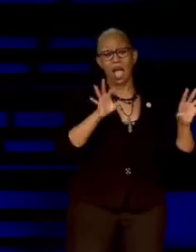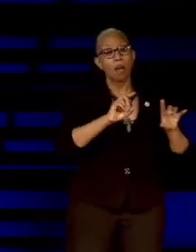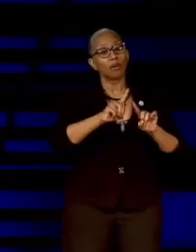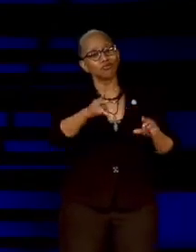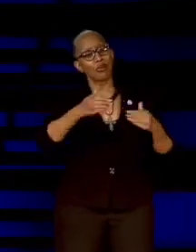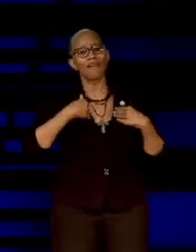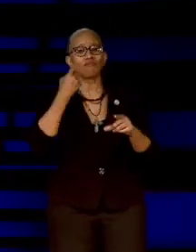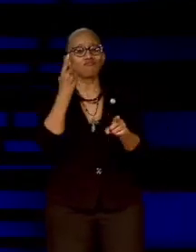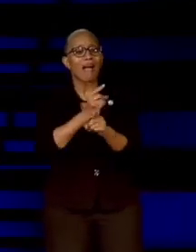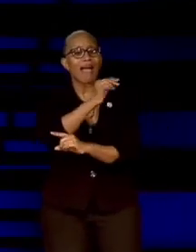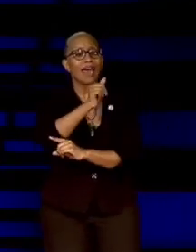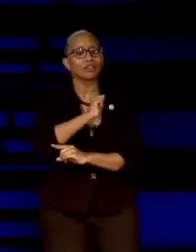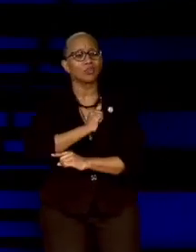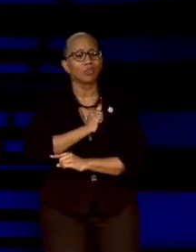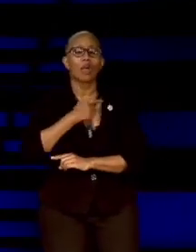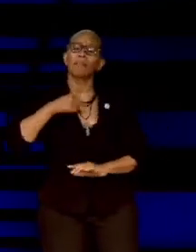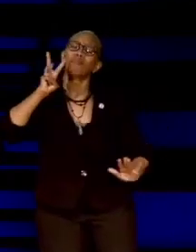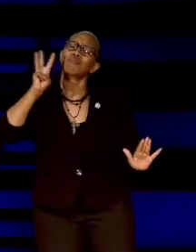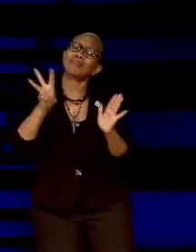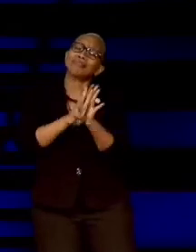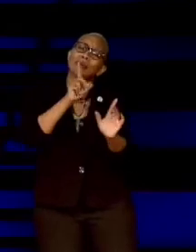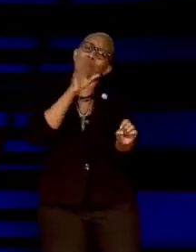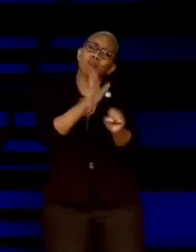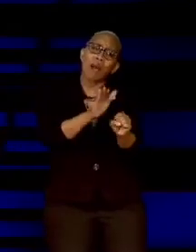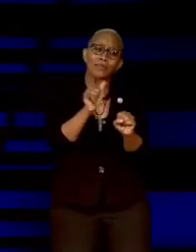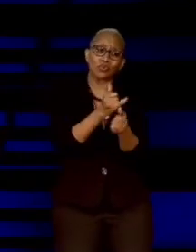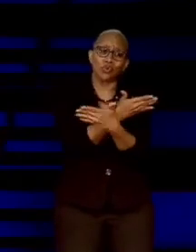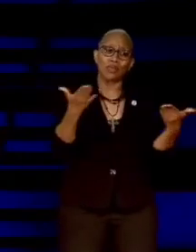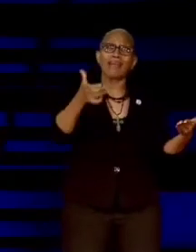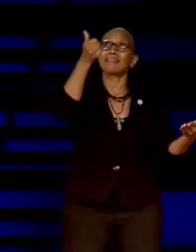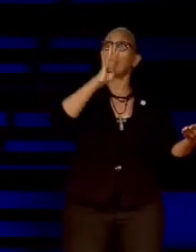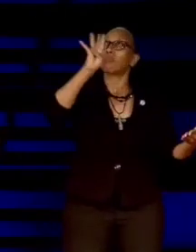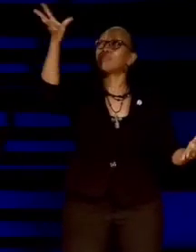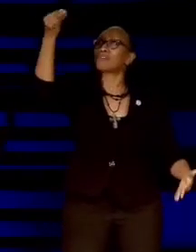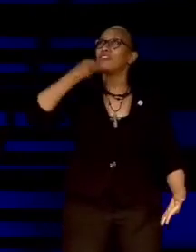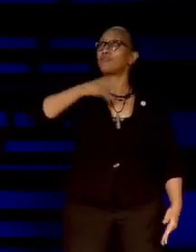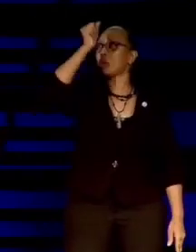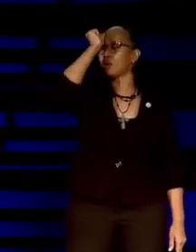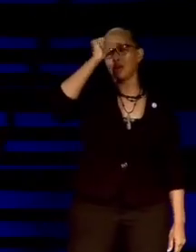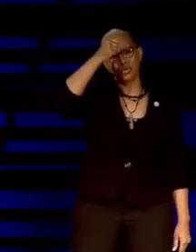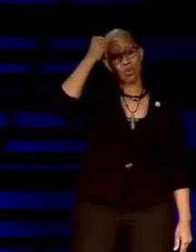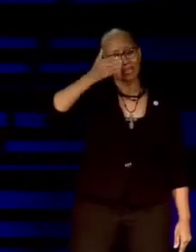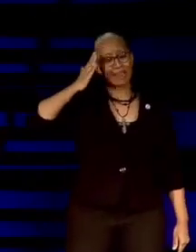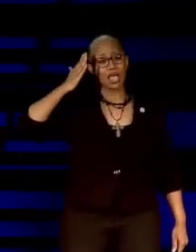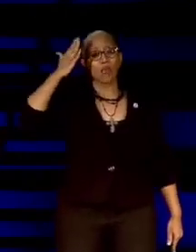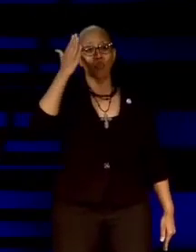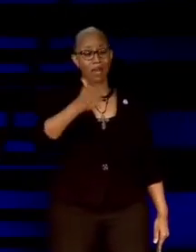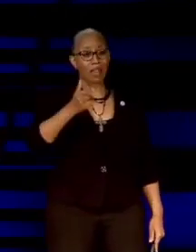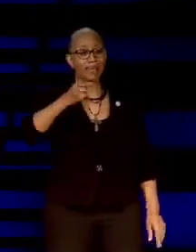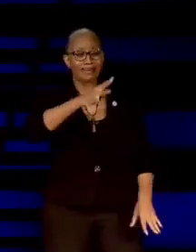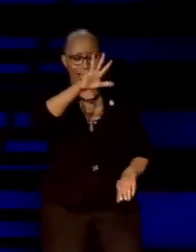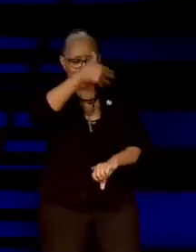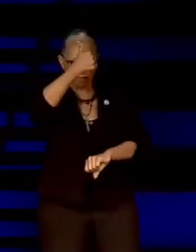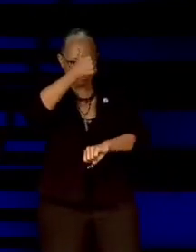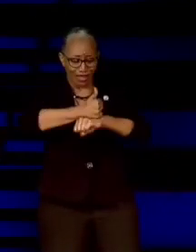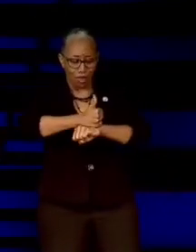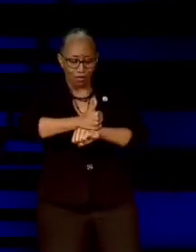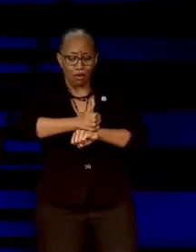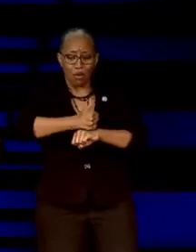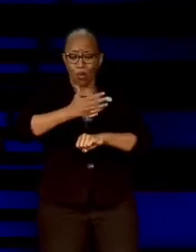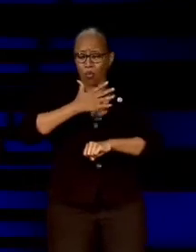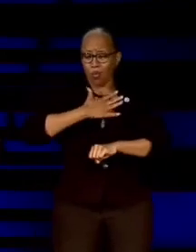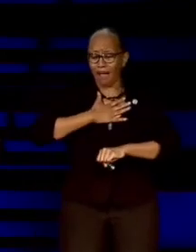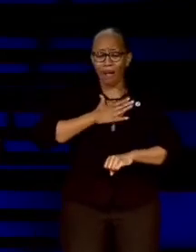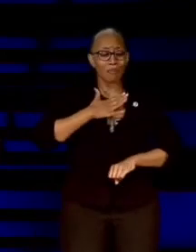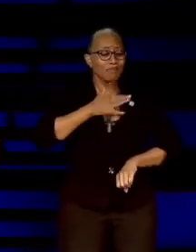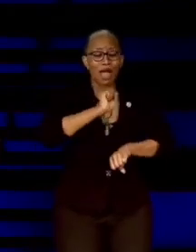right attitude, I'm a witness that the Lord will put an anointing upon you. Well, he'll put you in a place where you're